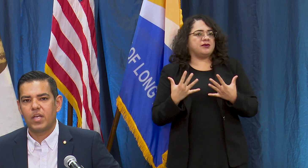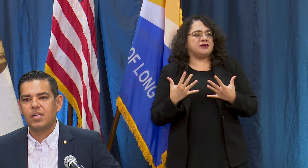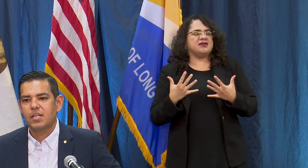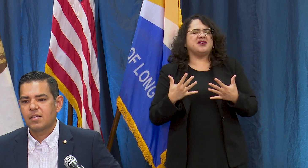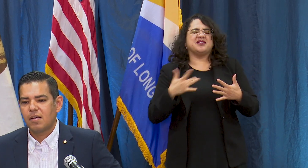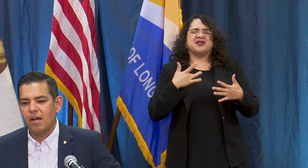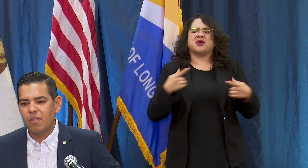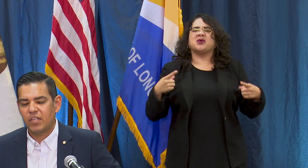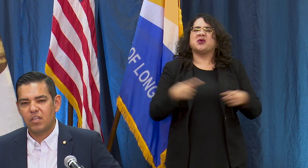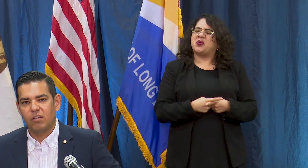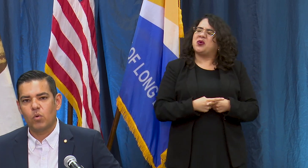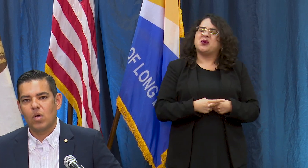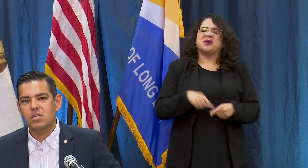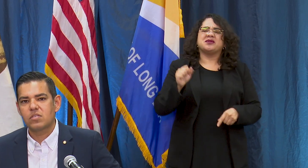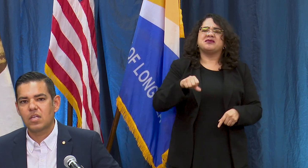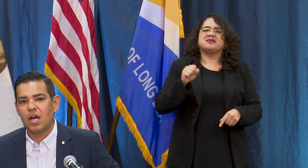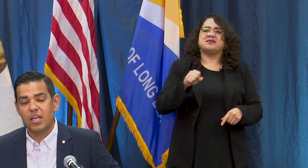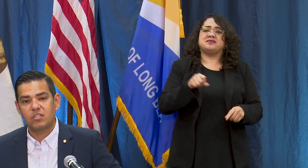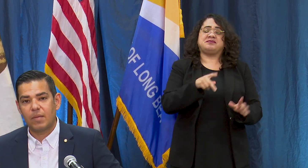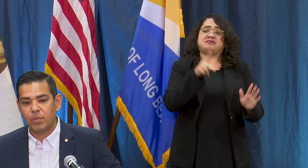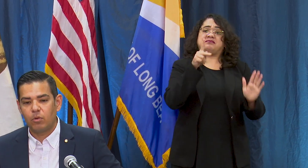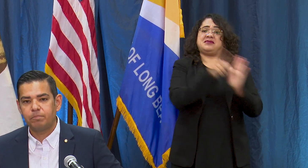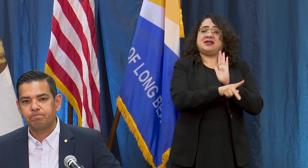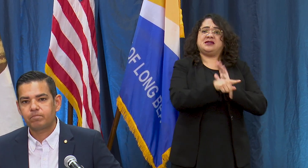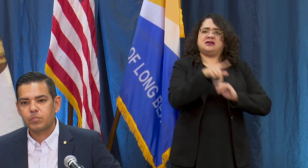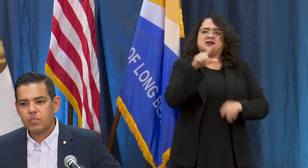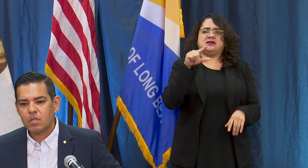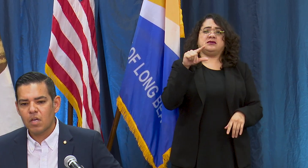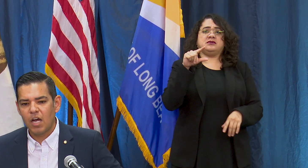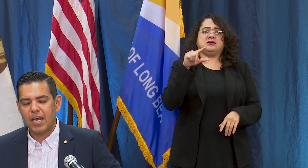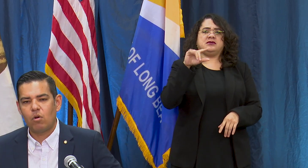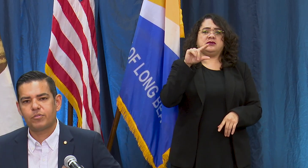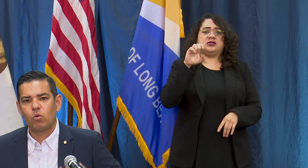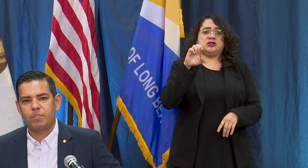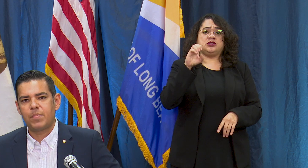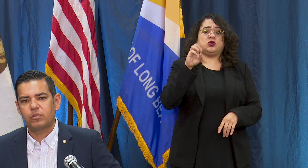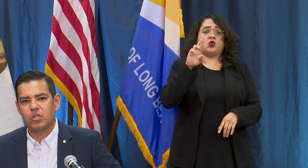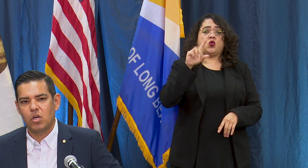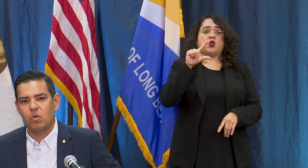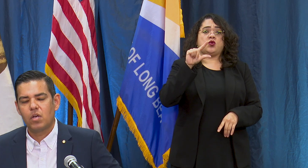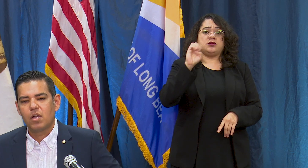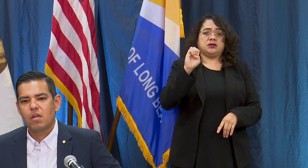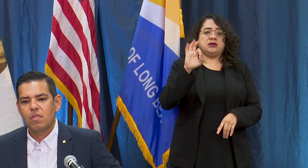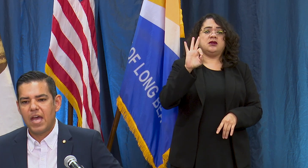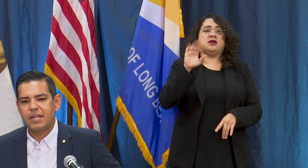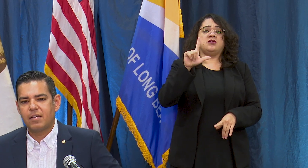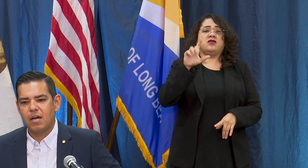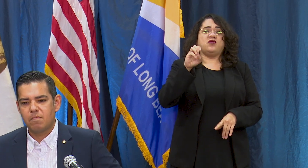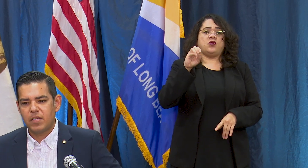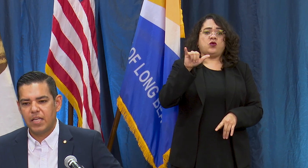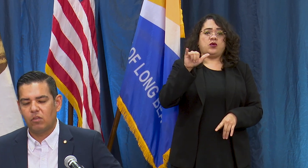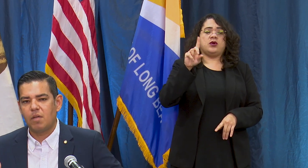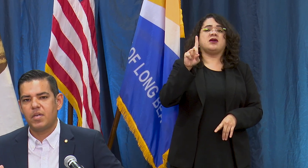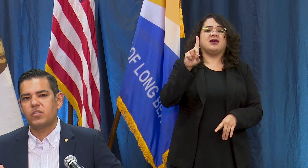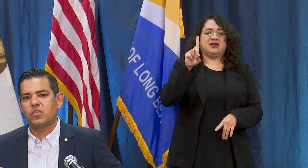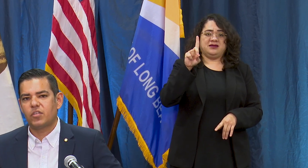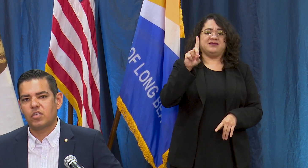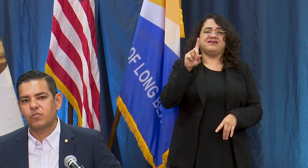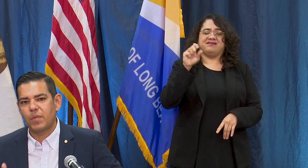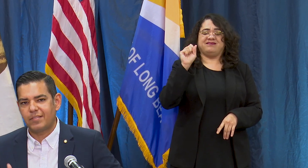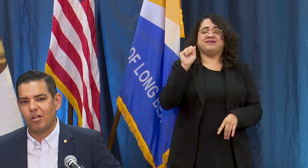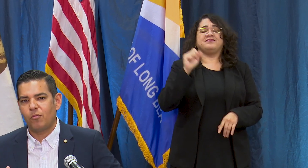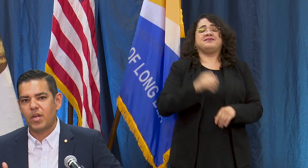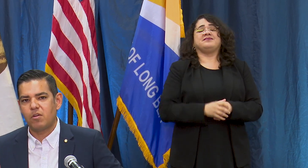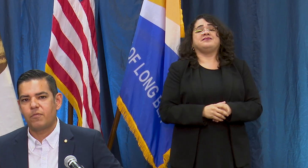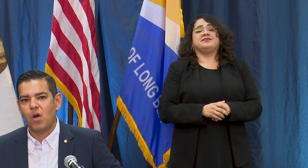George Floyd. That killing was unacceptable. And I also want people to know that in Long Beach, not